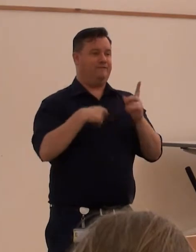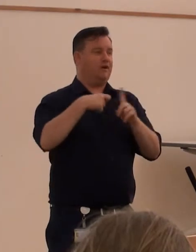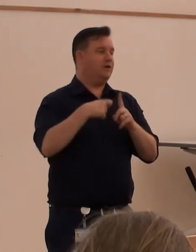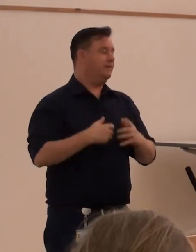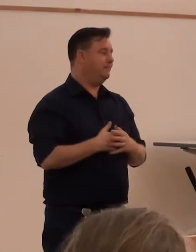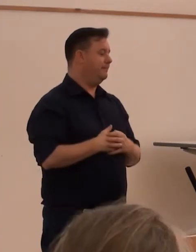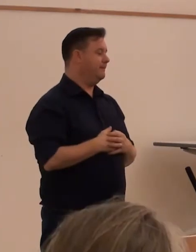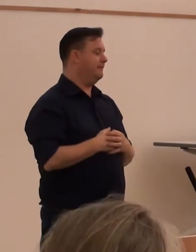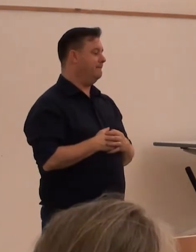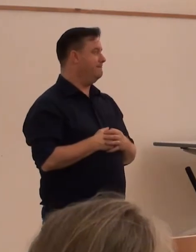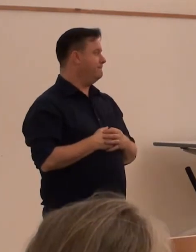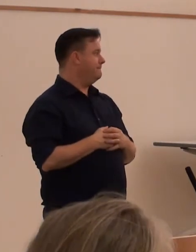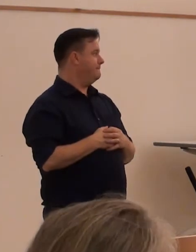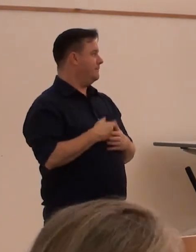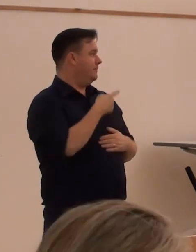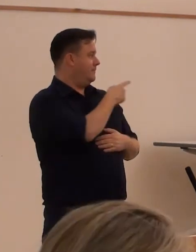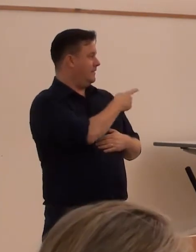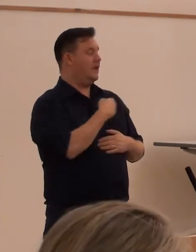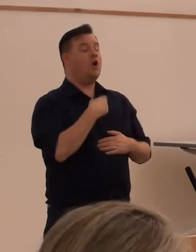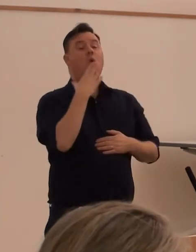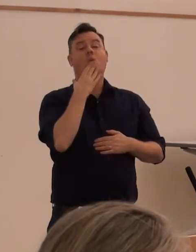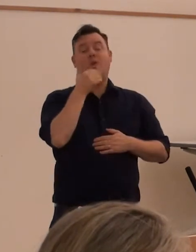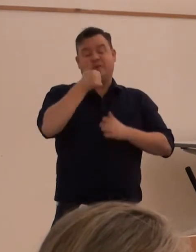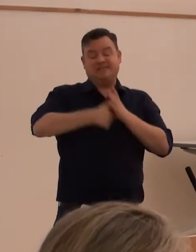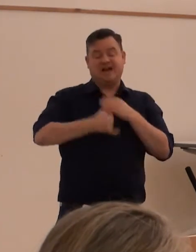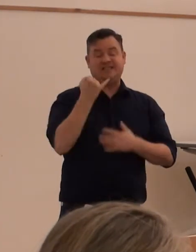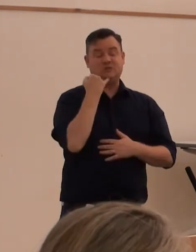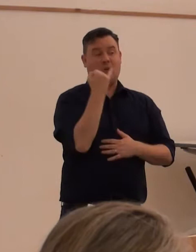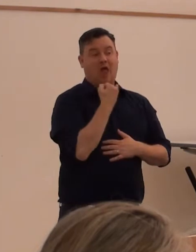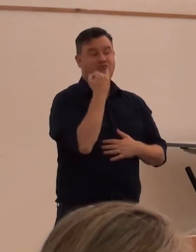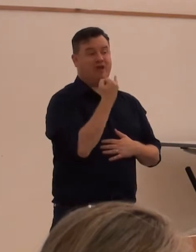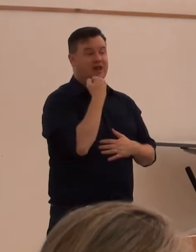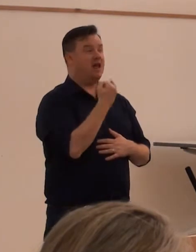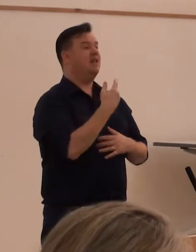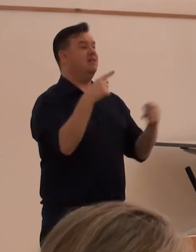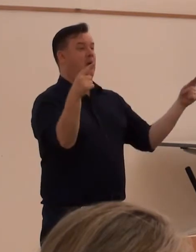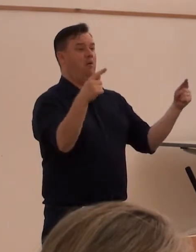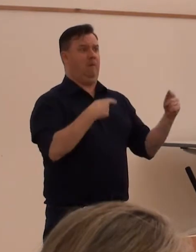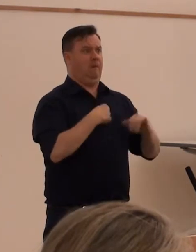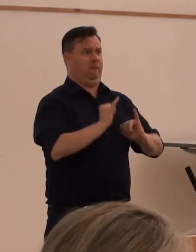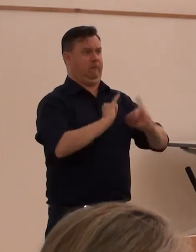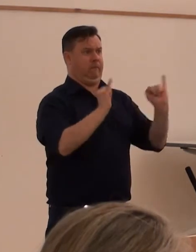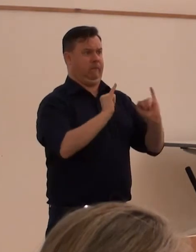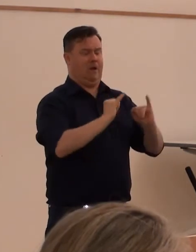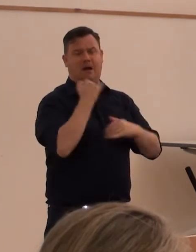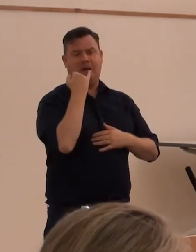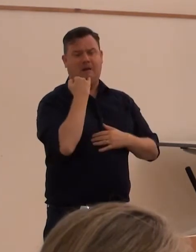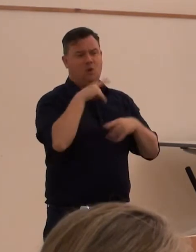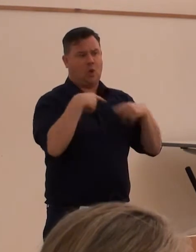quietly. They turned the mics off on us when we started swearing at this kid. They said, have a language like that.